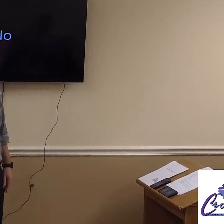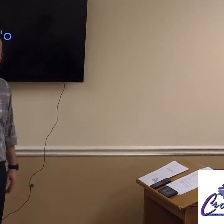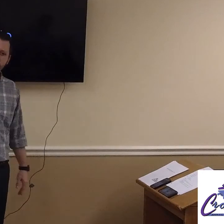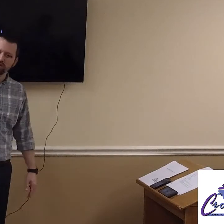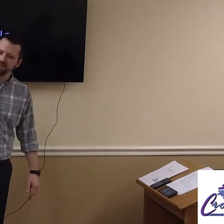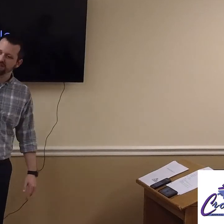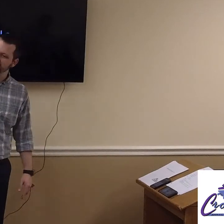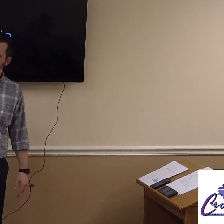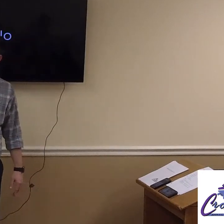no.